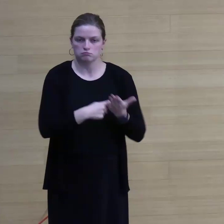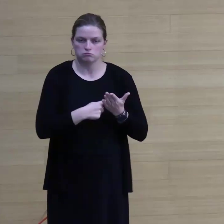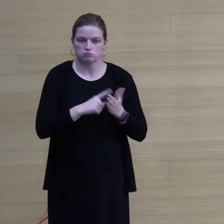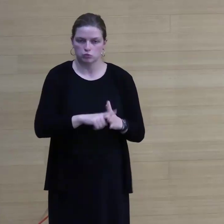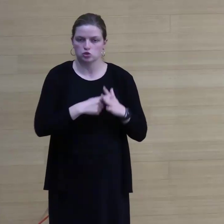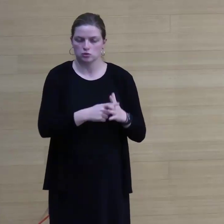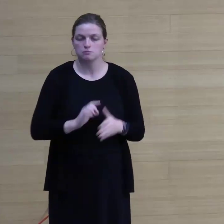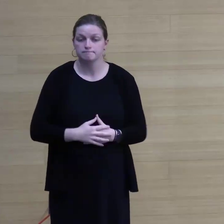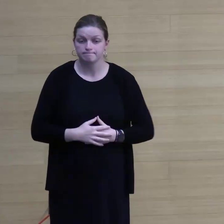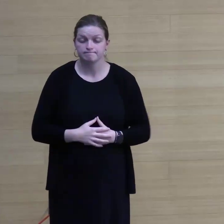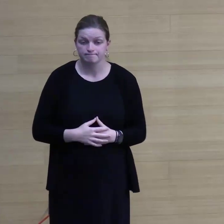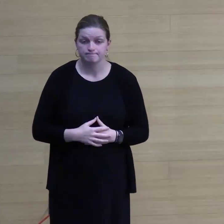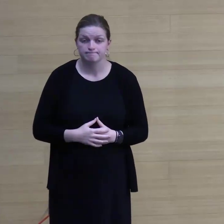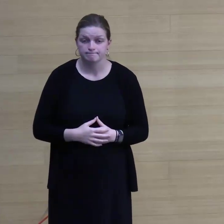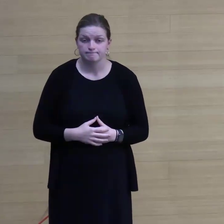And so